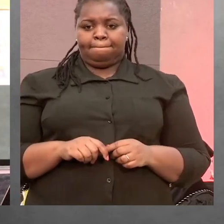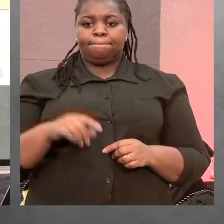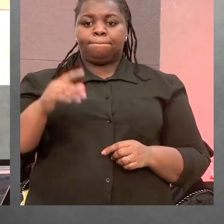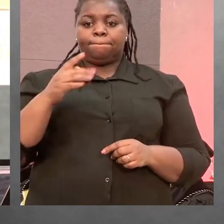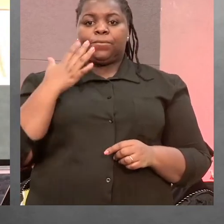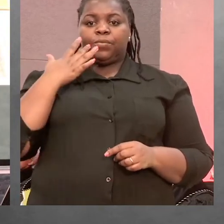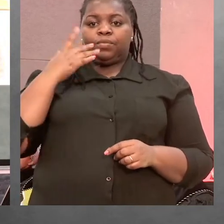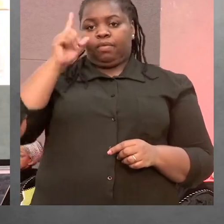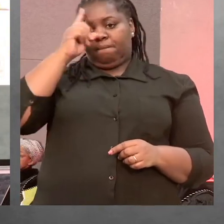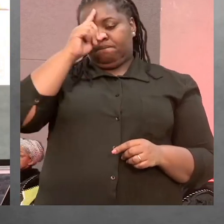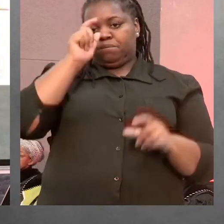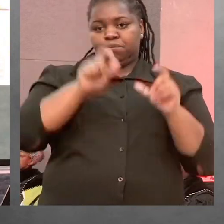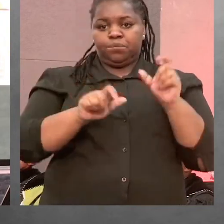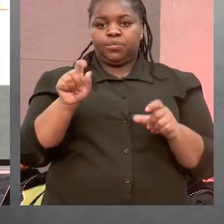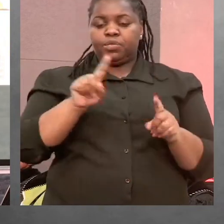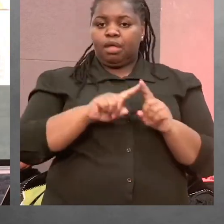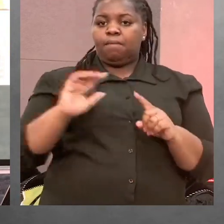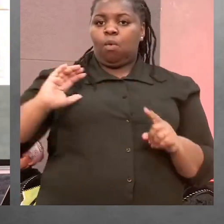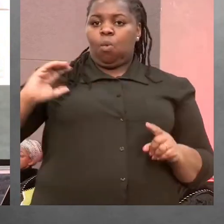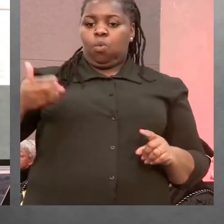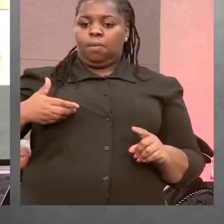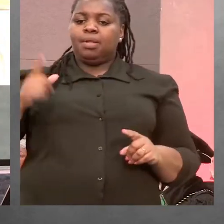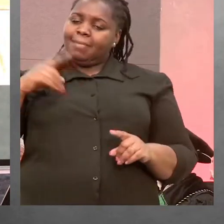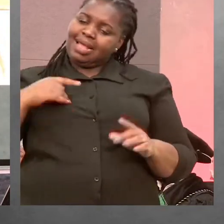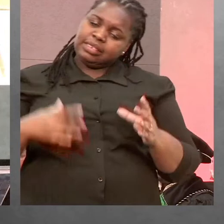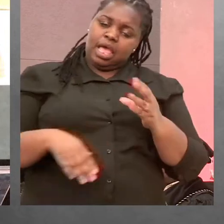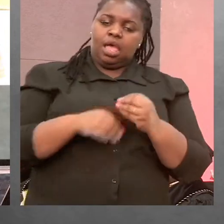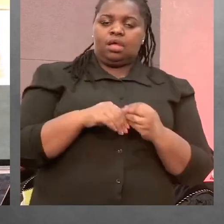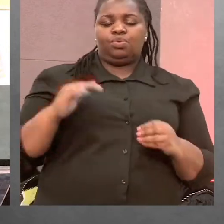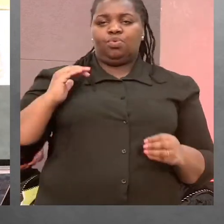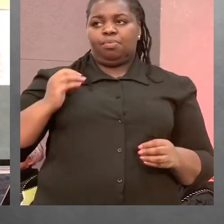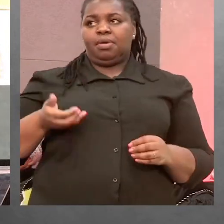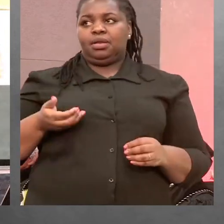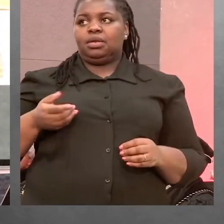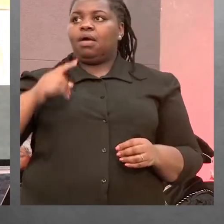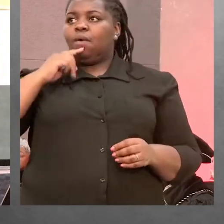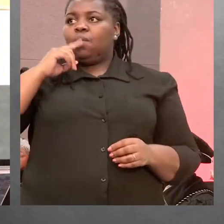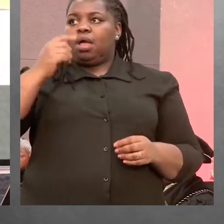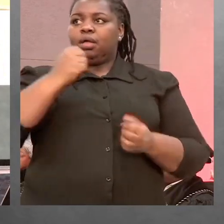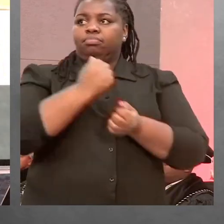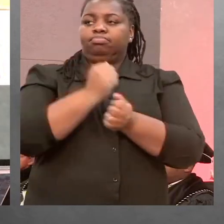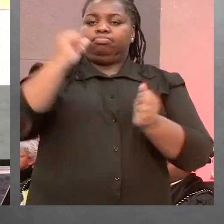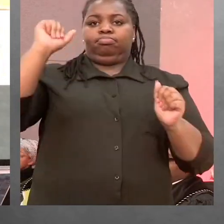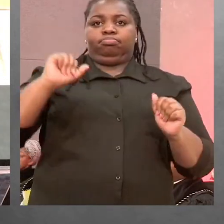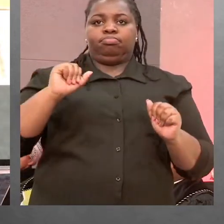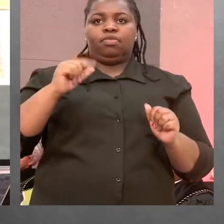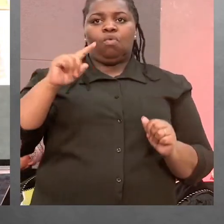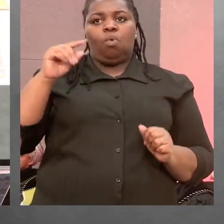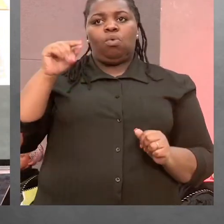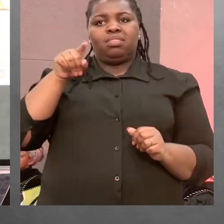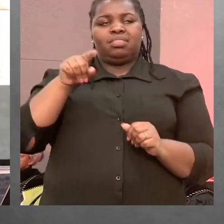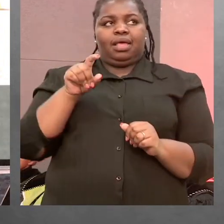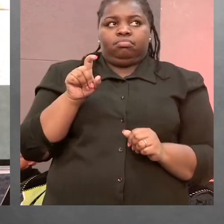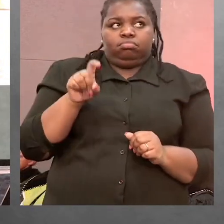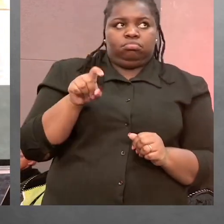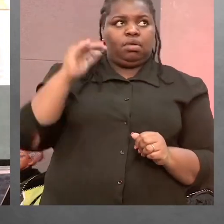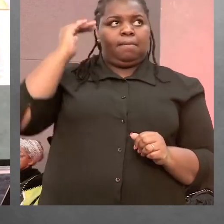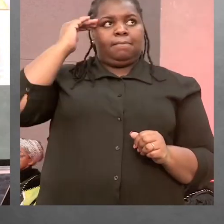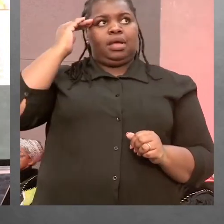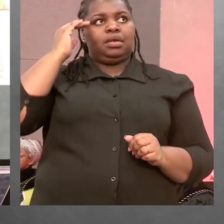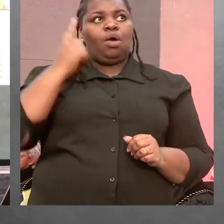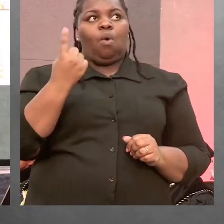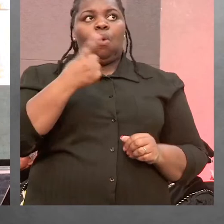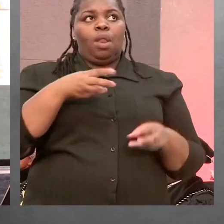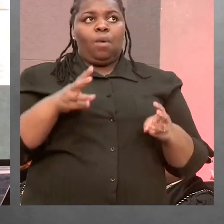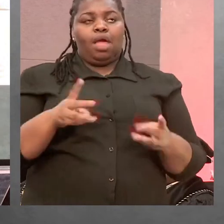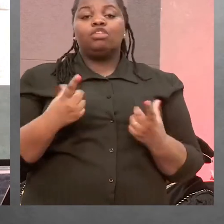black people and women, I must add women here, are released from a conditioned mind, and the only way to